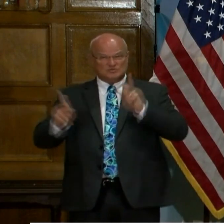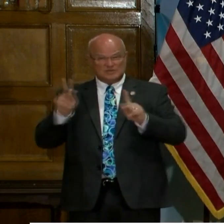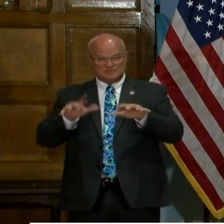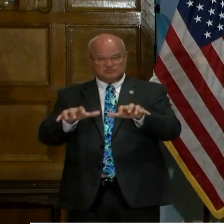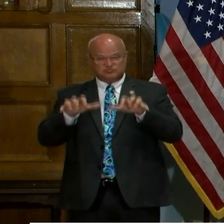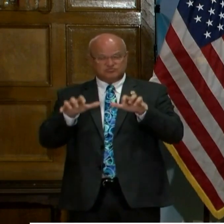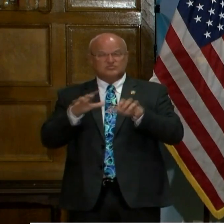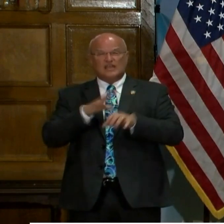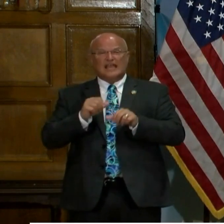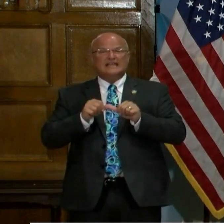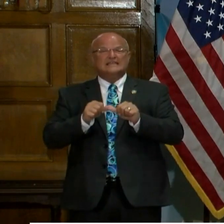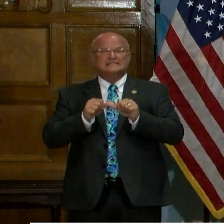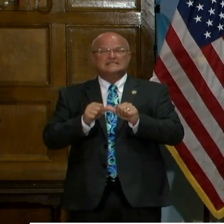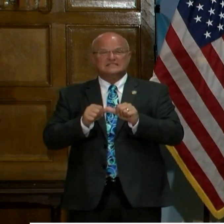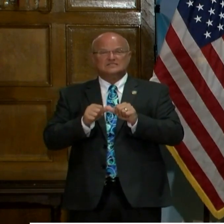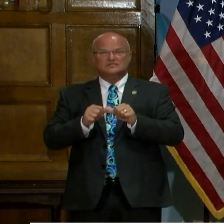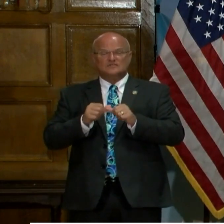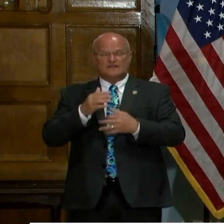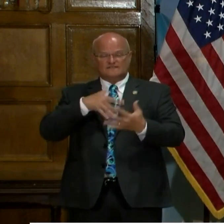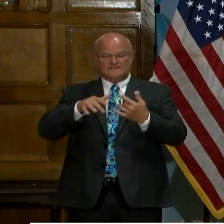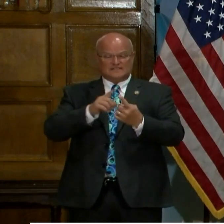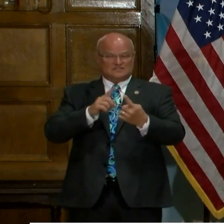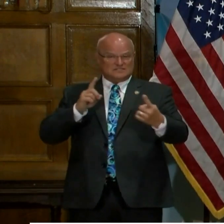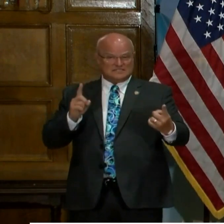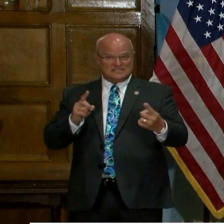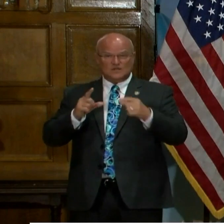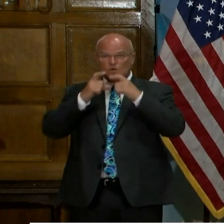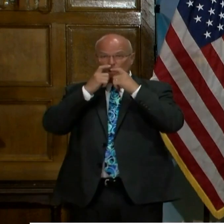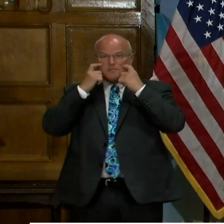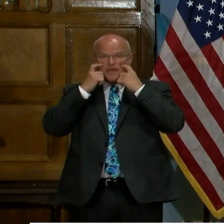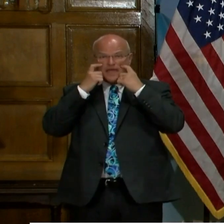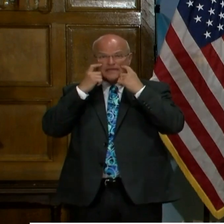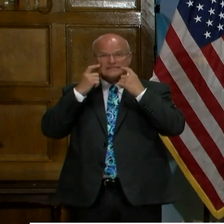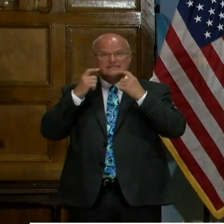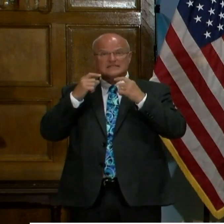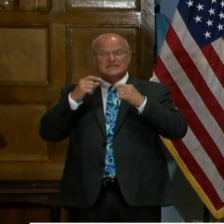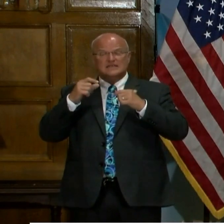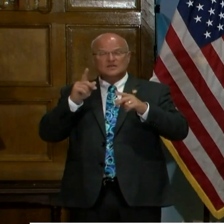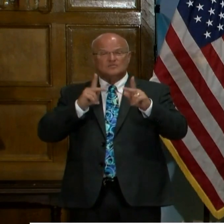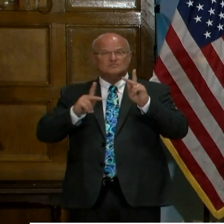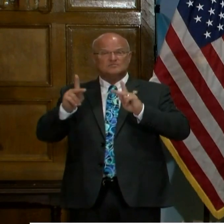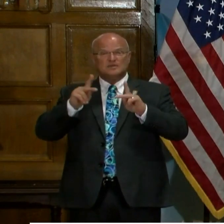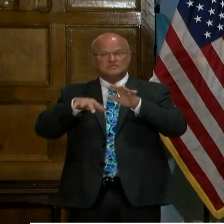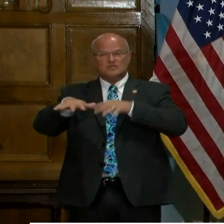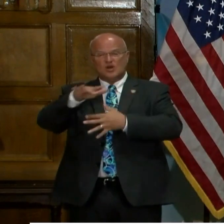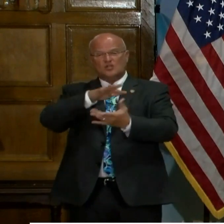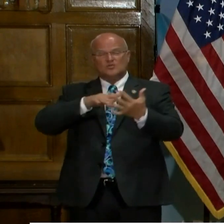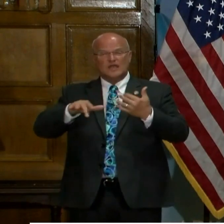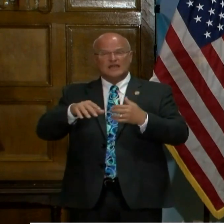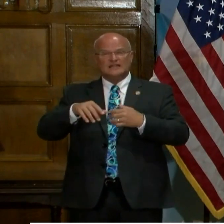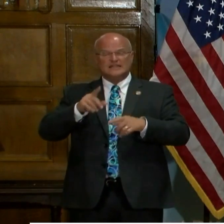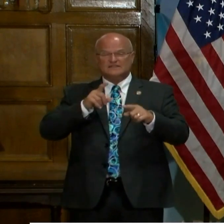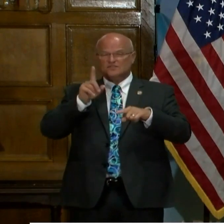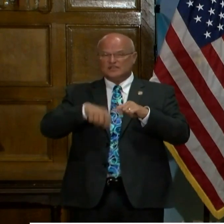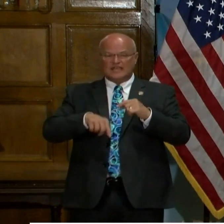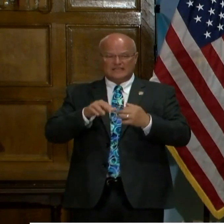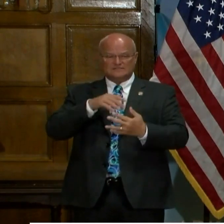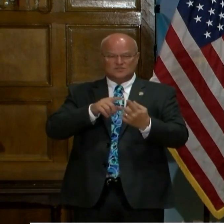and continue to maintain physical distancing, wear masks in public, especially when that physical distancing cannot